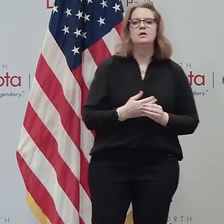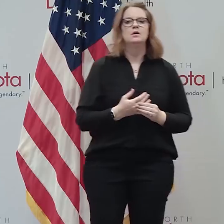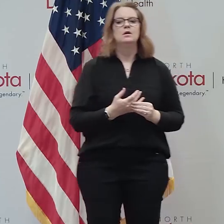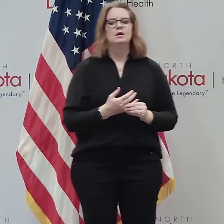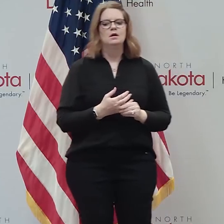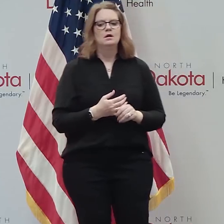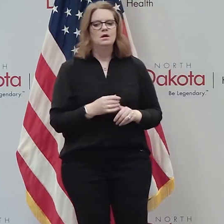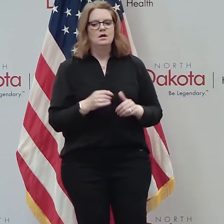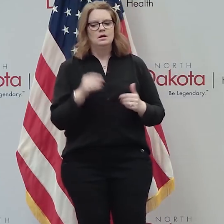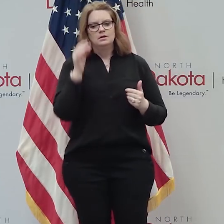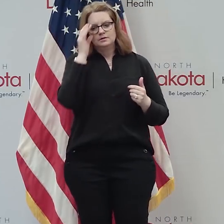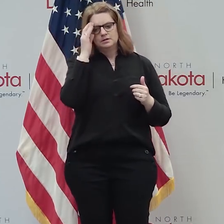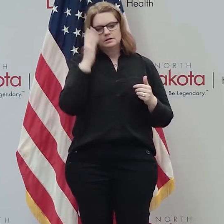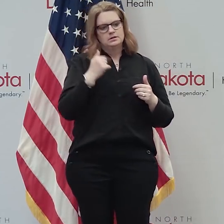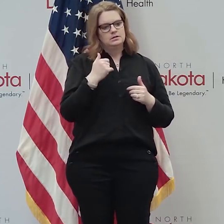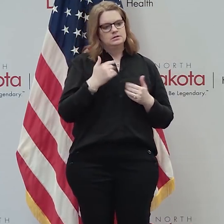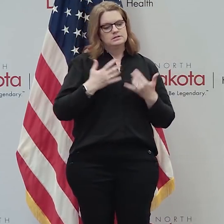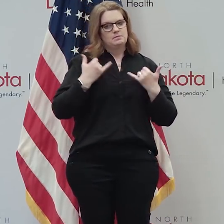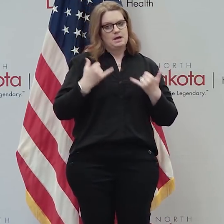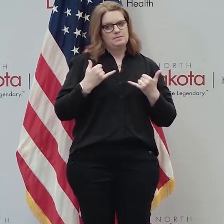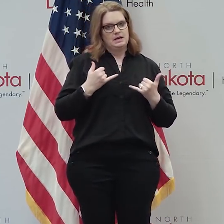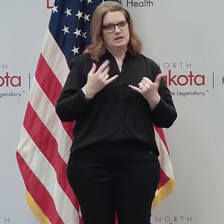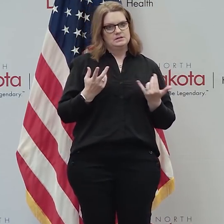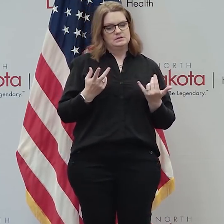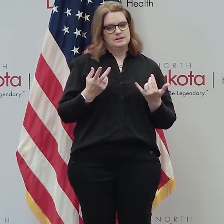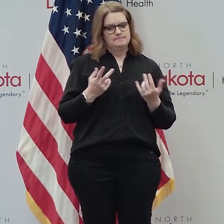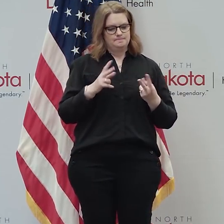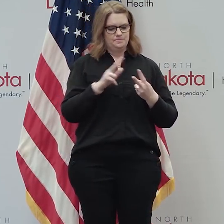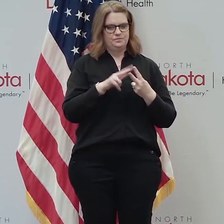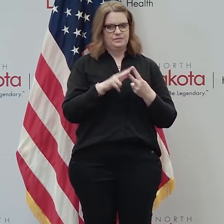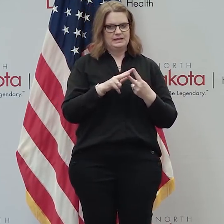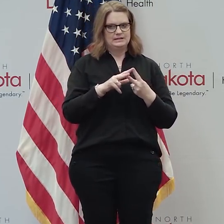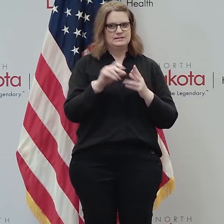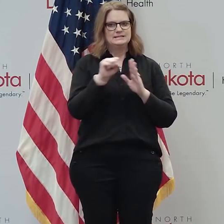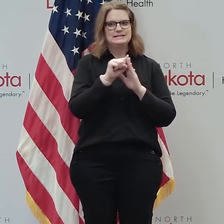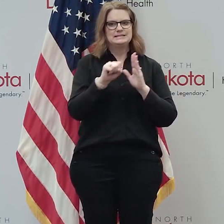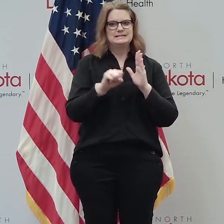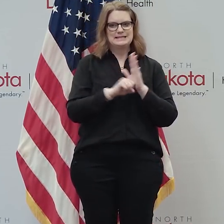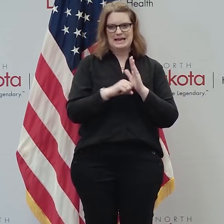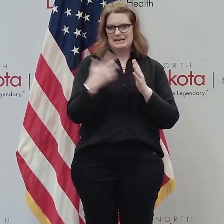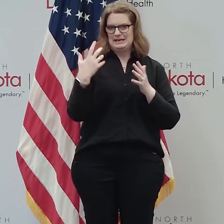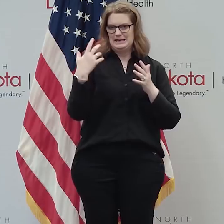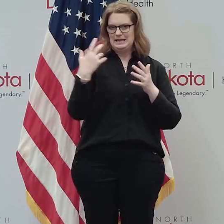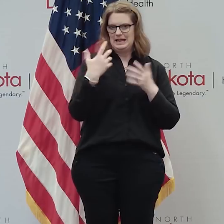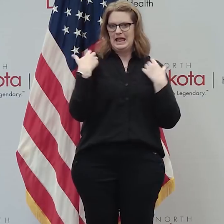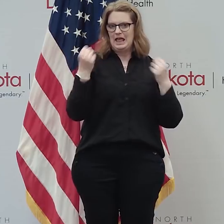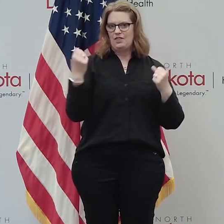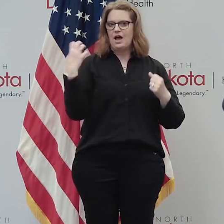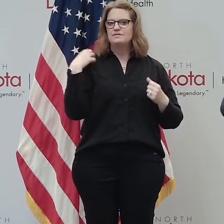some updates to 2 previous state health officer quarantine orders.